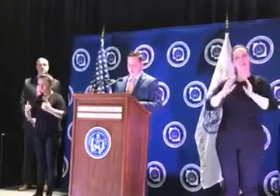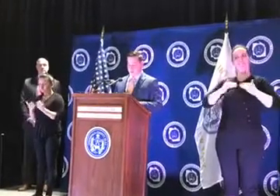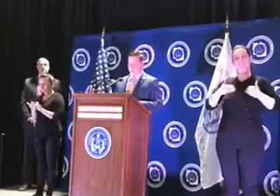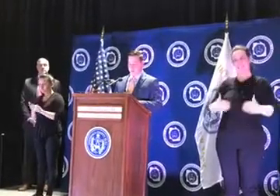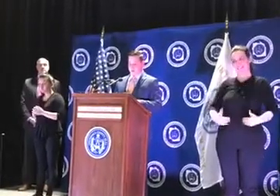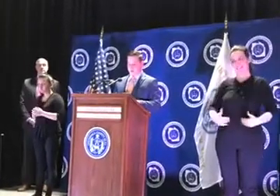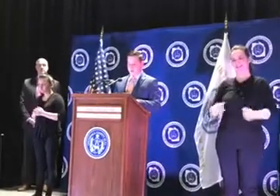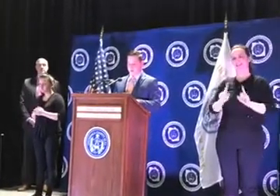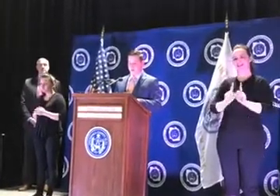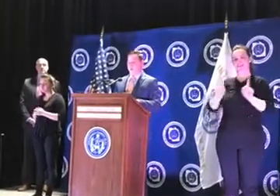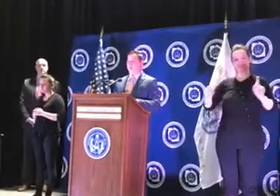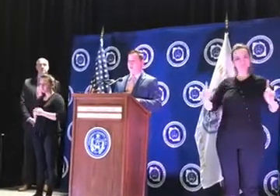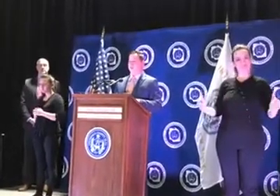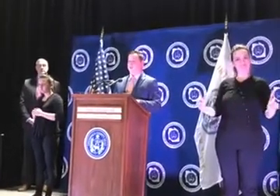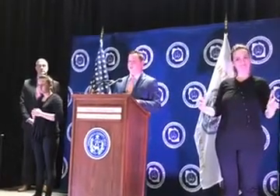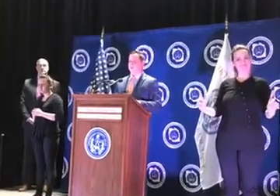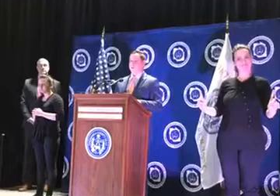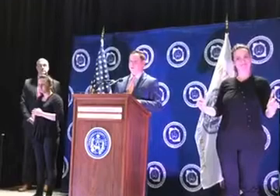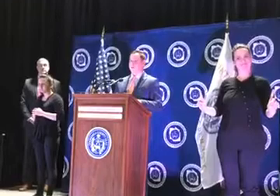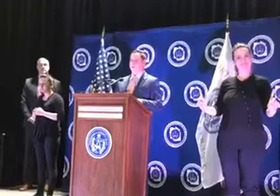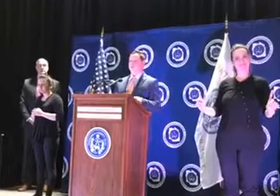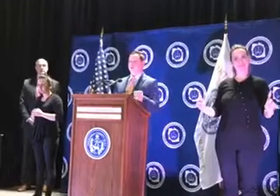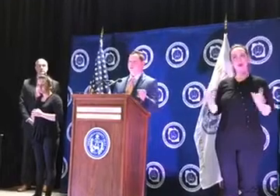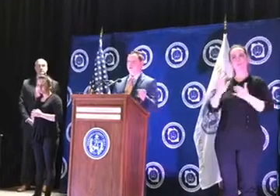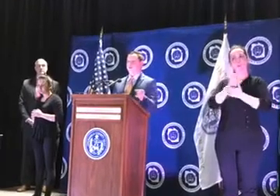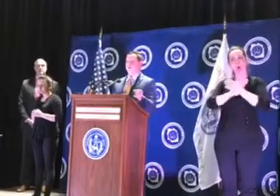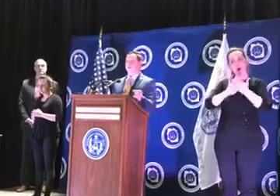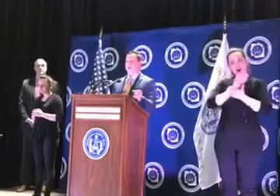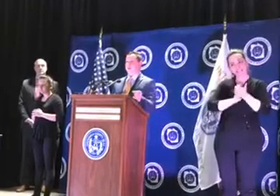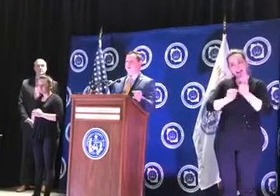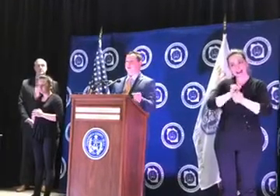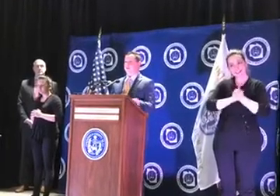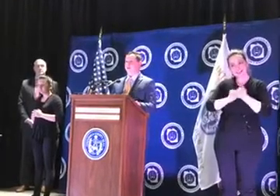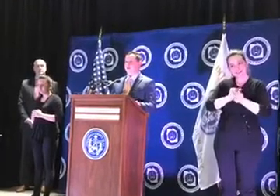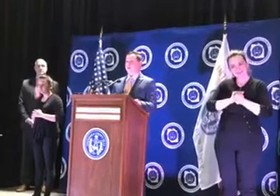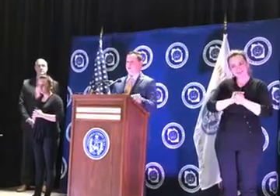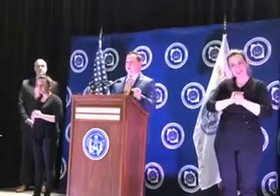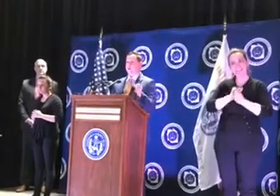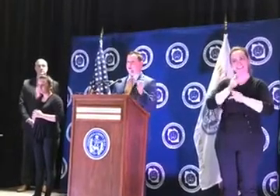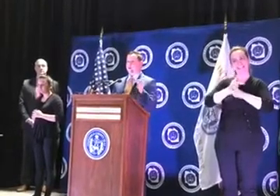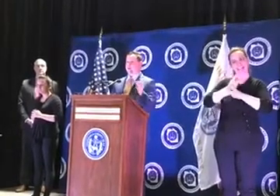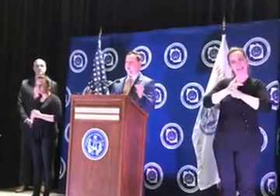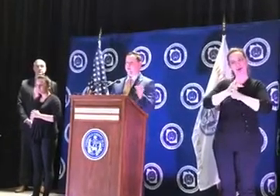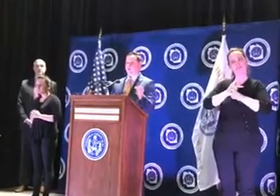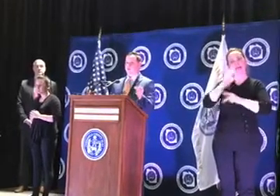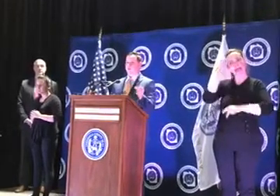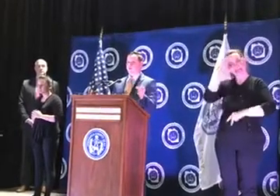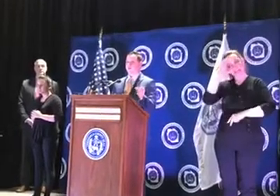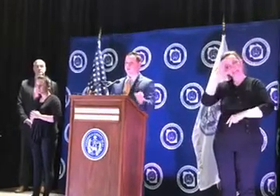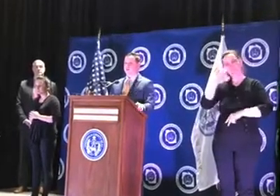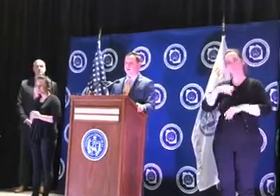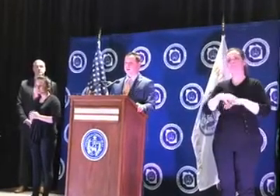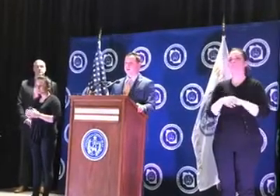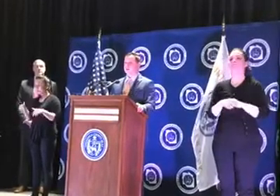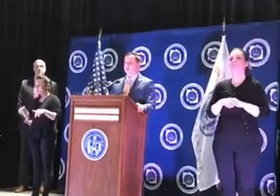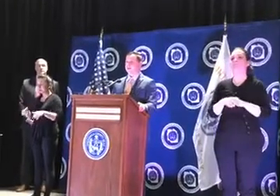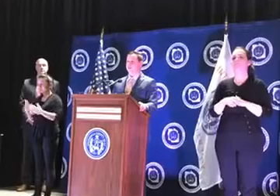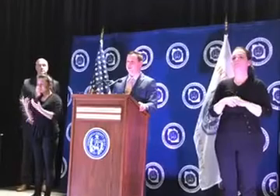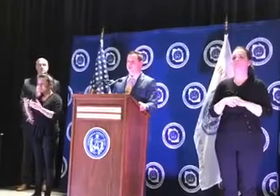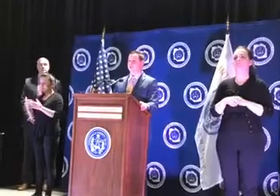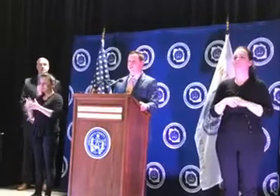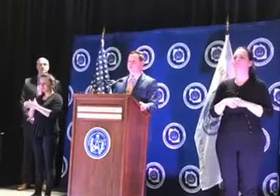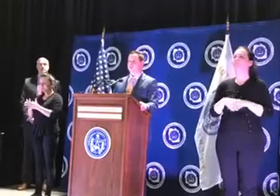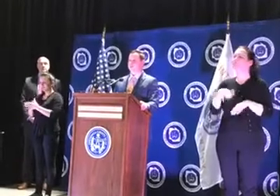we are no longer getting funny emails in our inboxes, but we are getting things forwarded to us